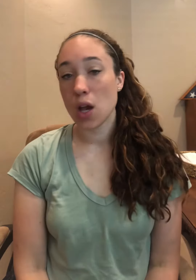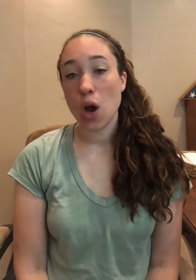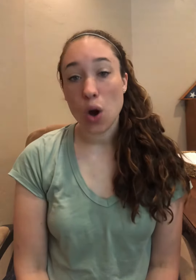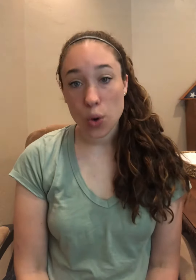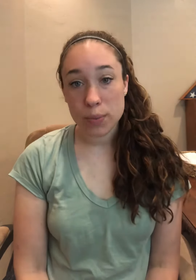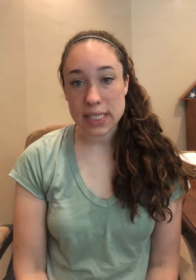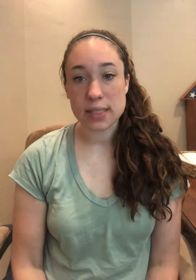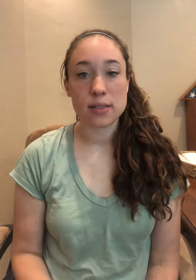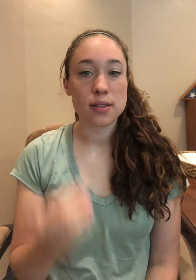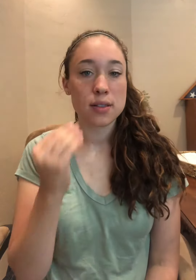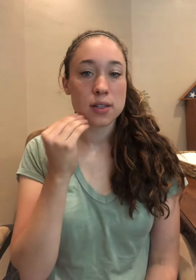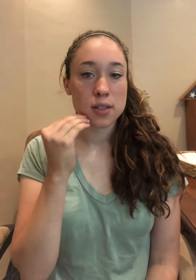Homeless.